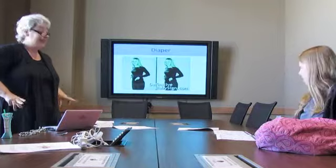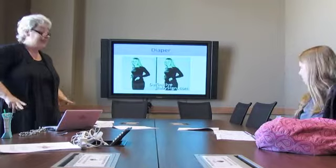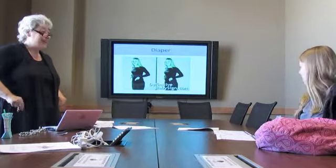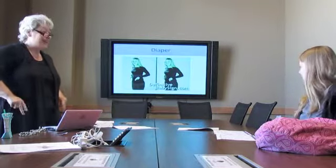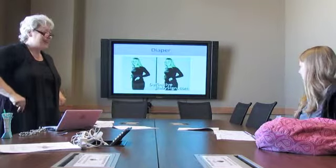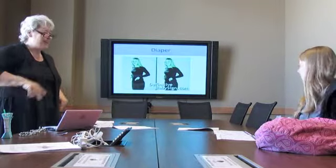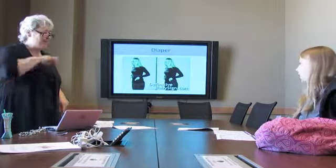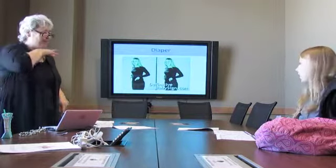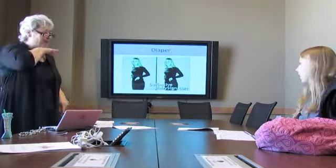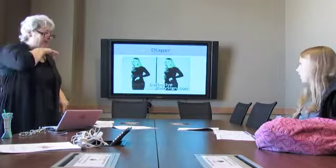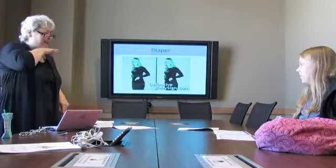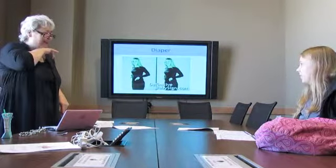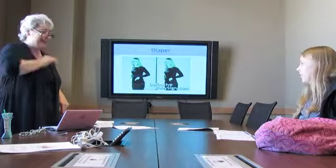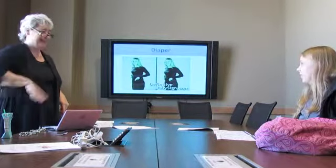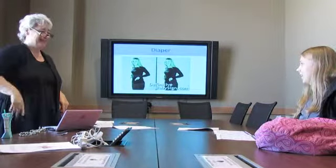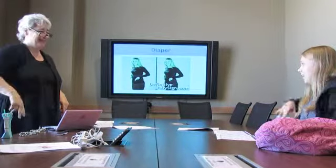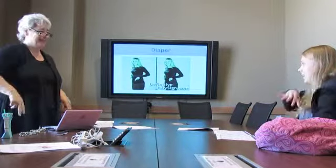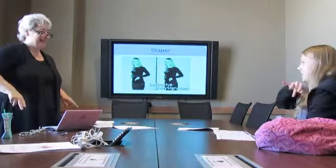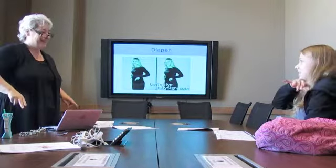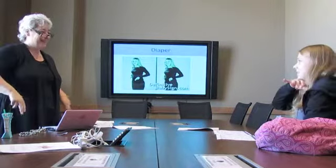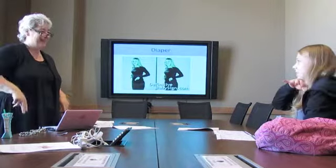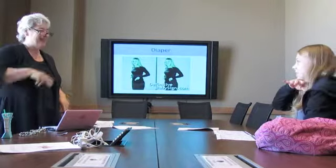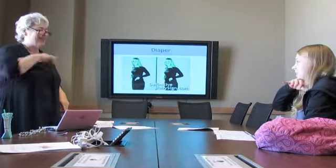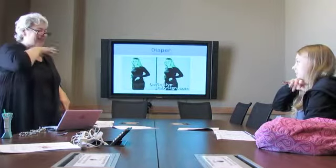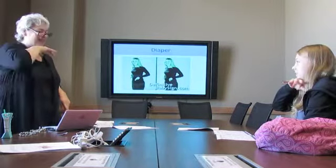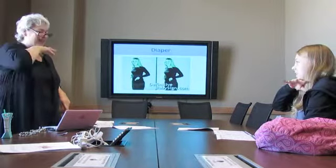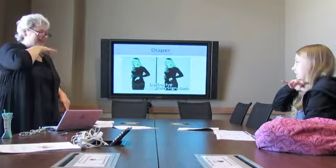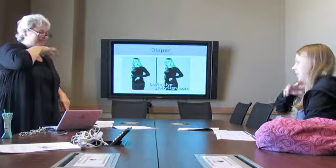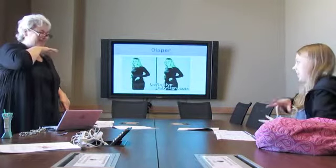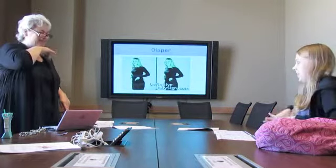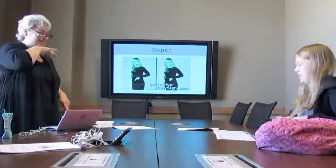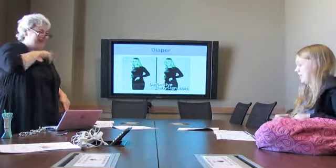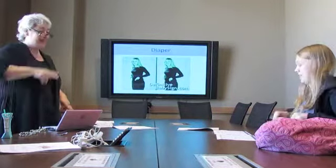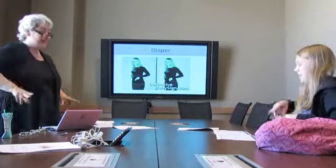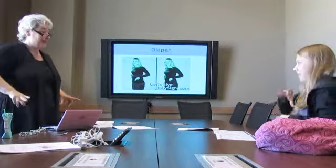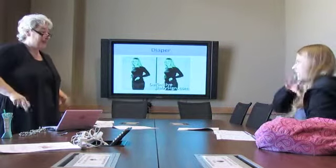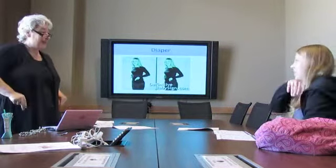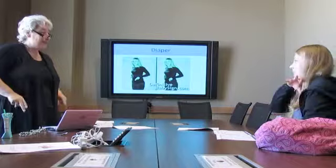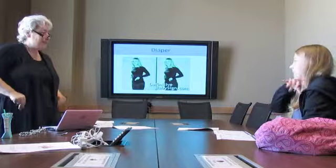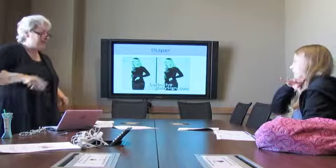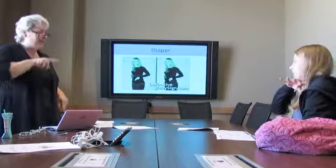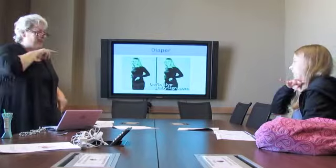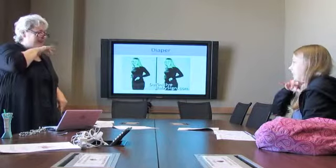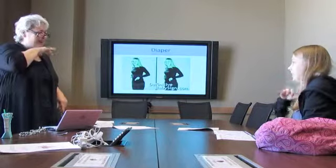Is your diaper dirty? Wait, this is dirty. Dirty. Is your diaper dirty?